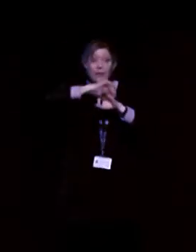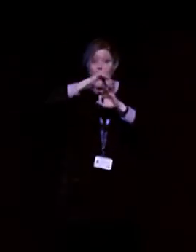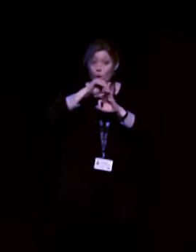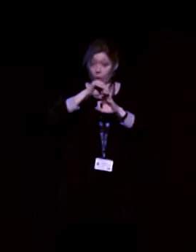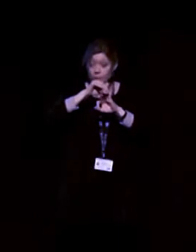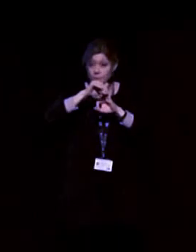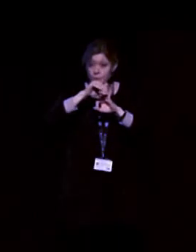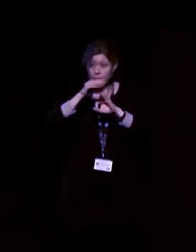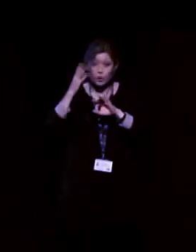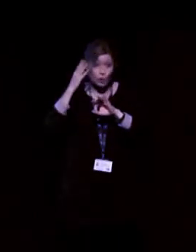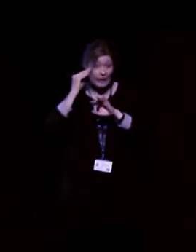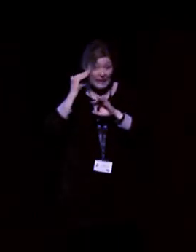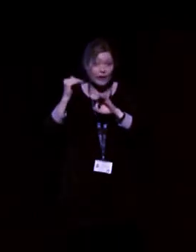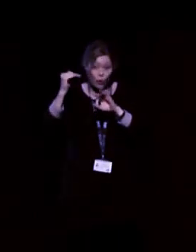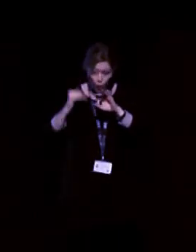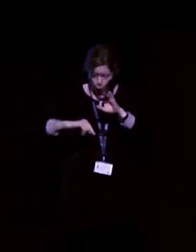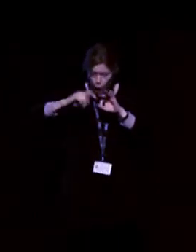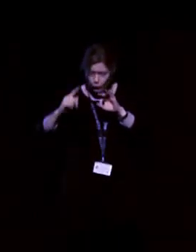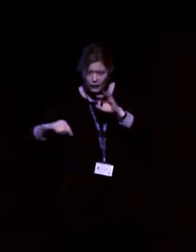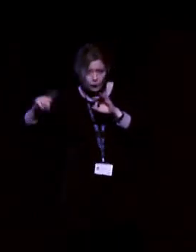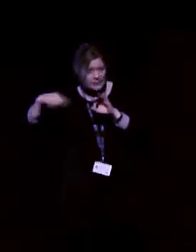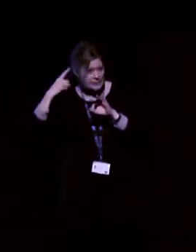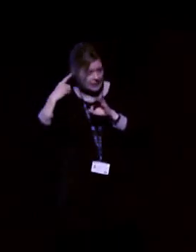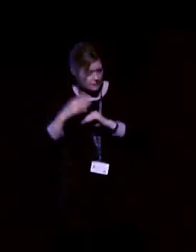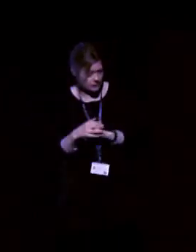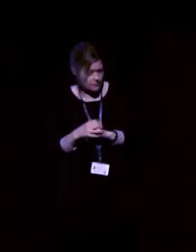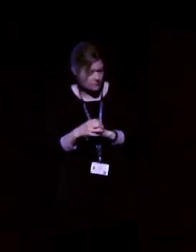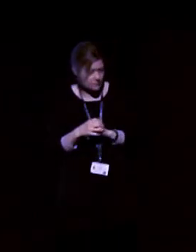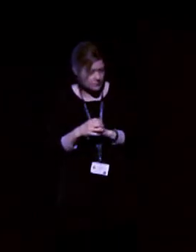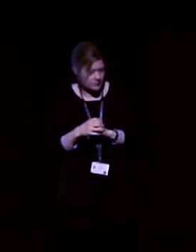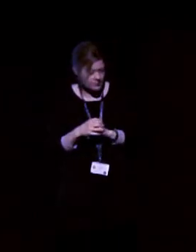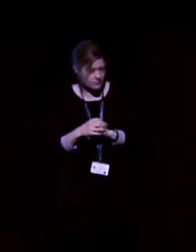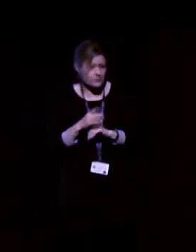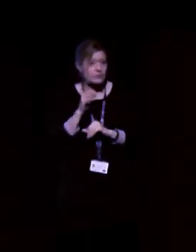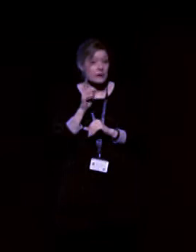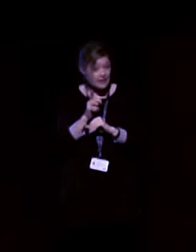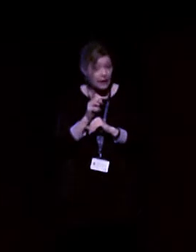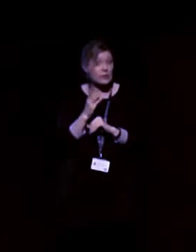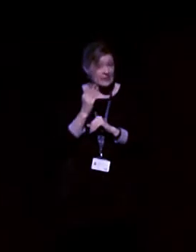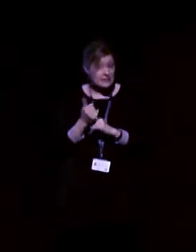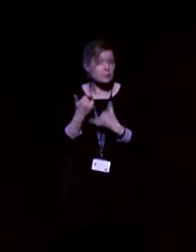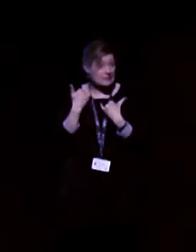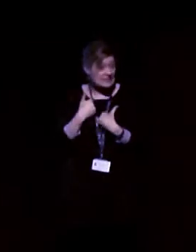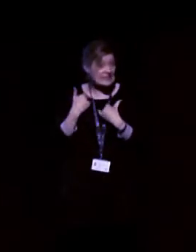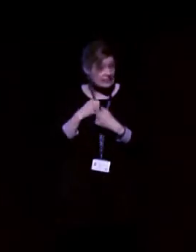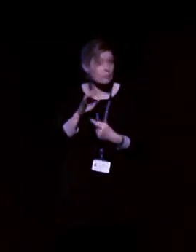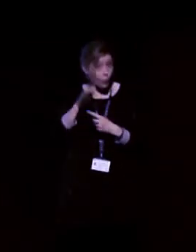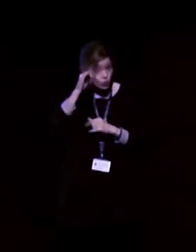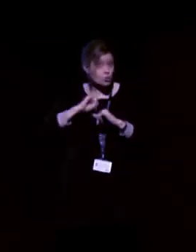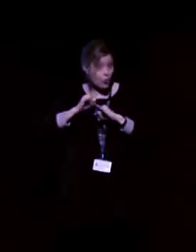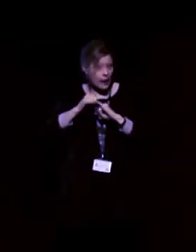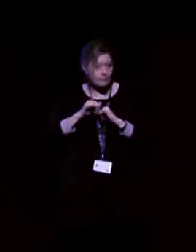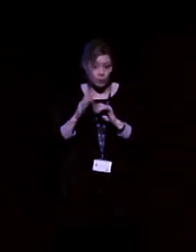cochlea, one hears the low frequency sounds. Now that is important in some disease processes because if one gets a middle ear